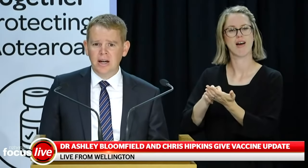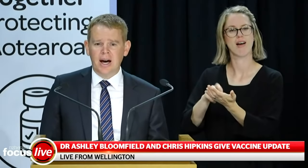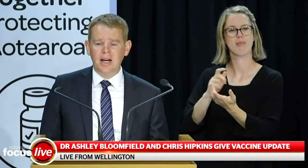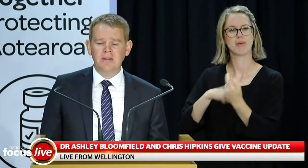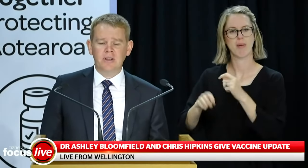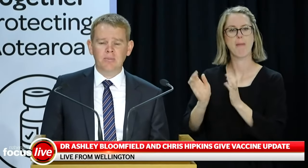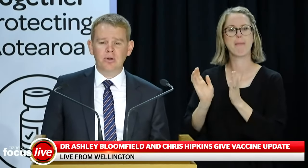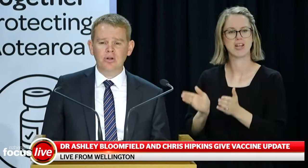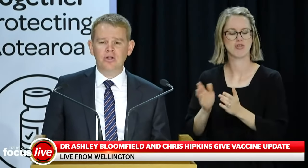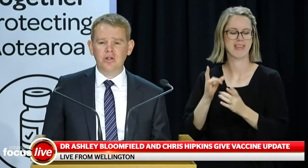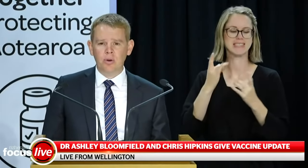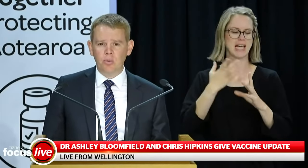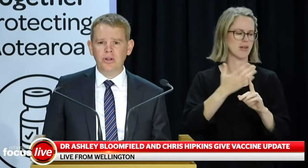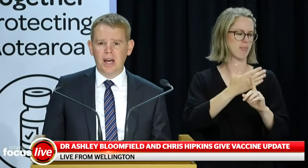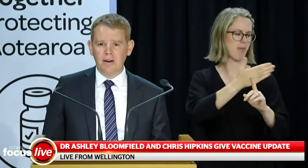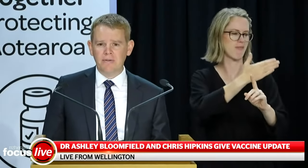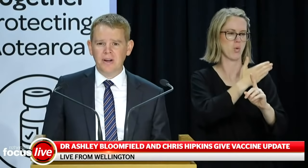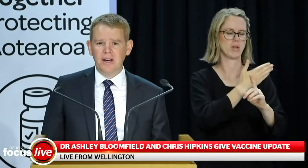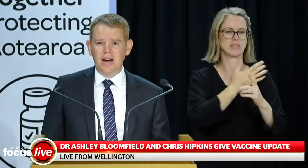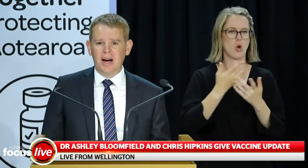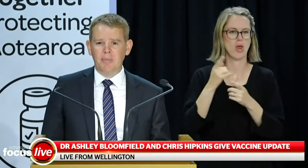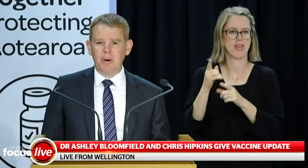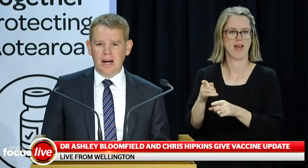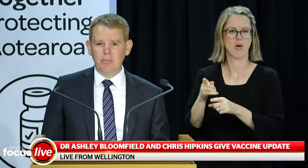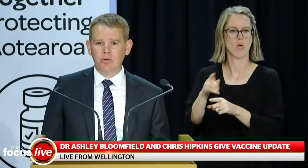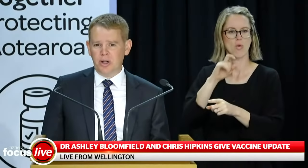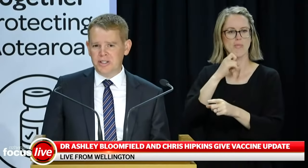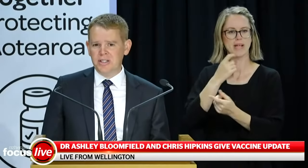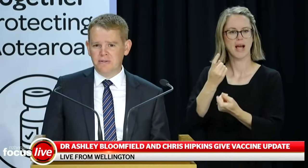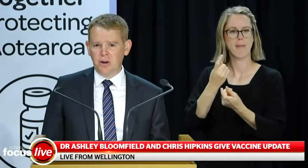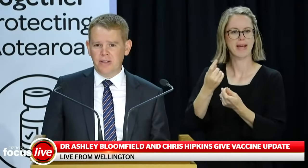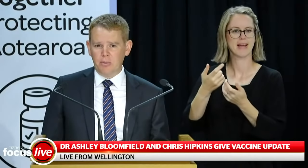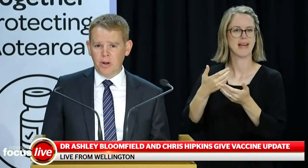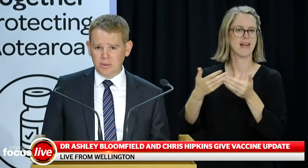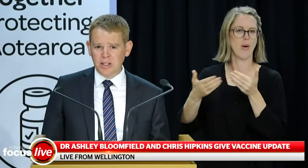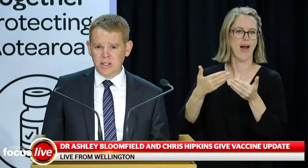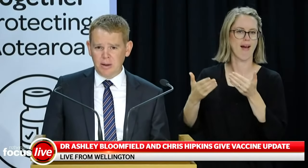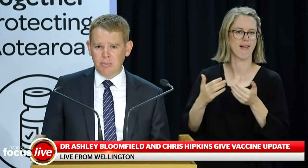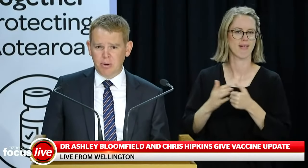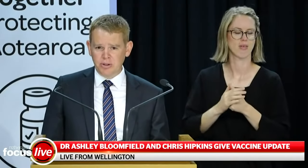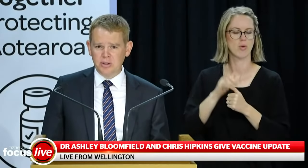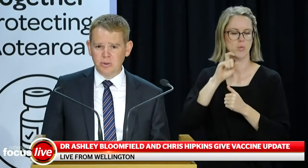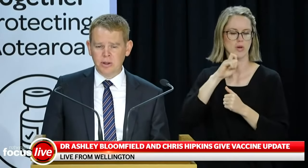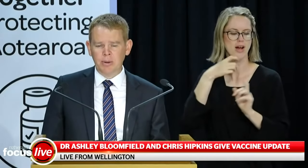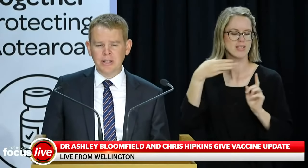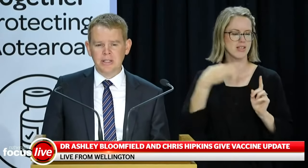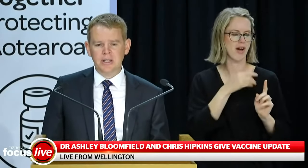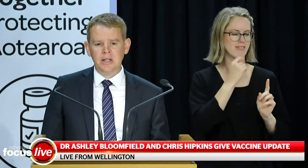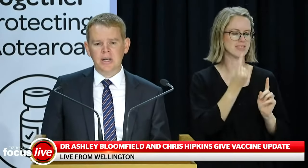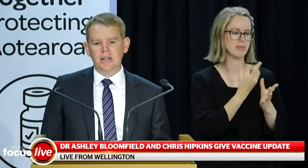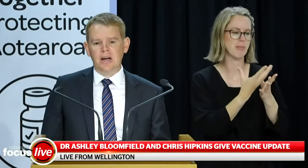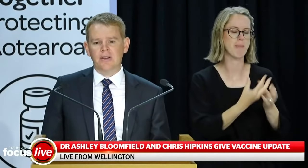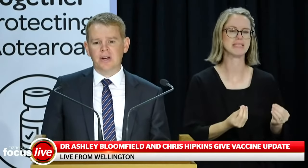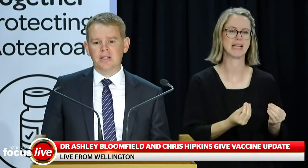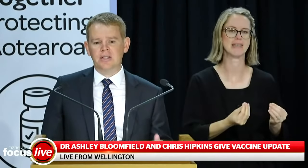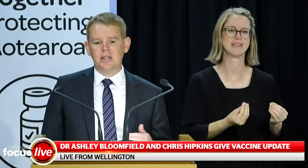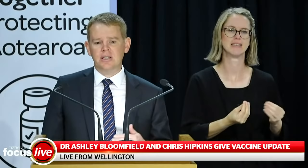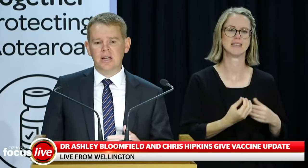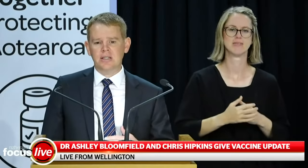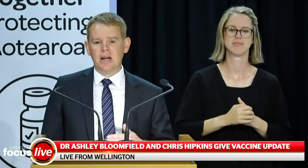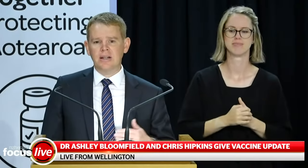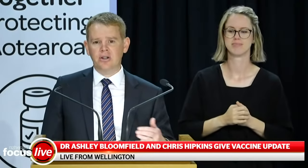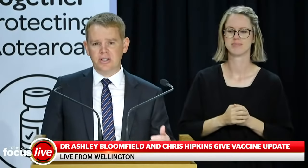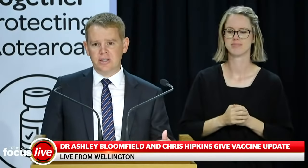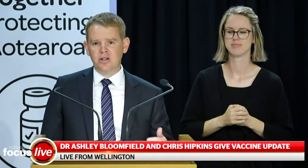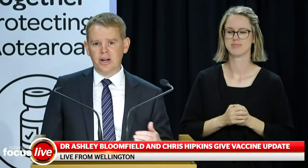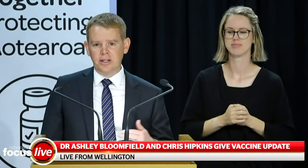case even emerged. So we would have been able to identify that once that process was completed. The other thing, as I said, is